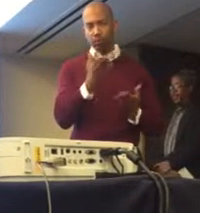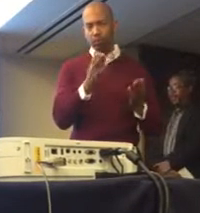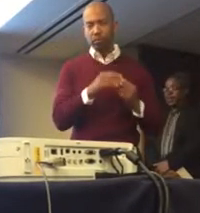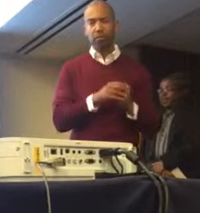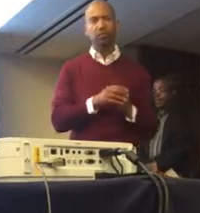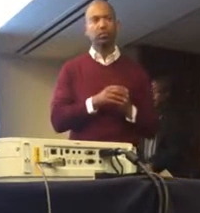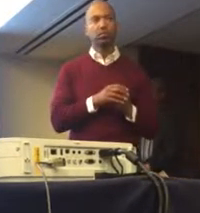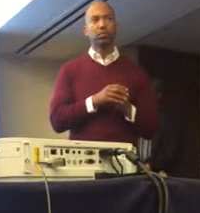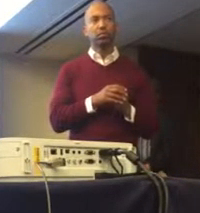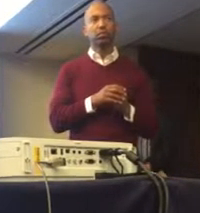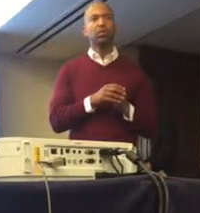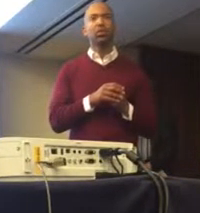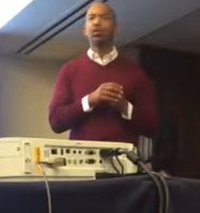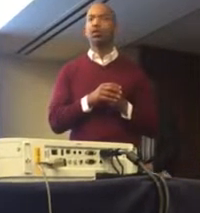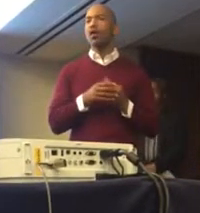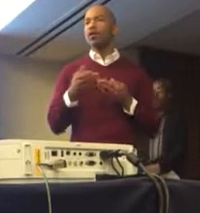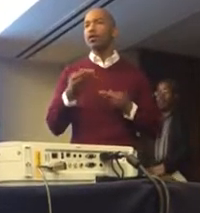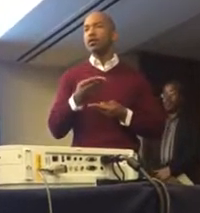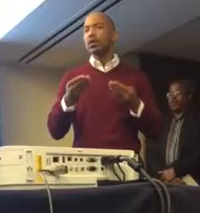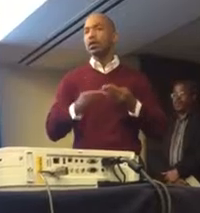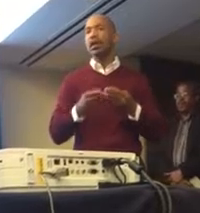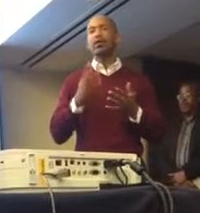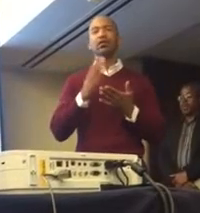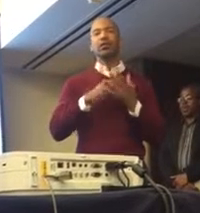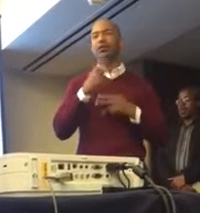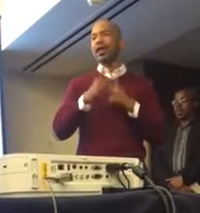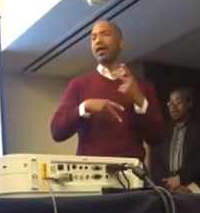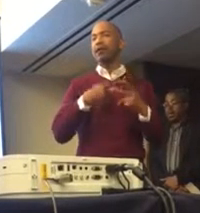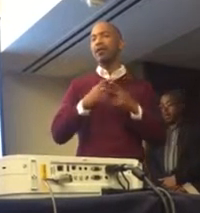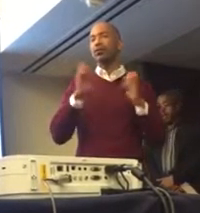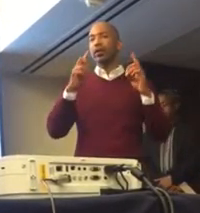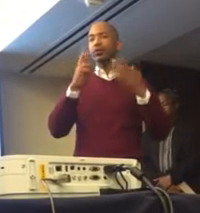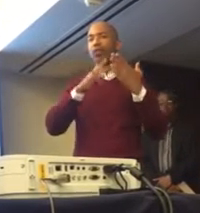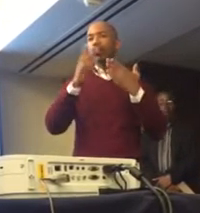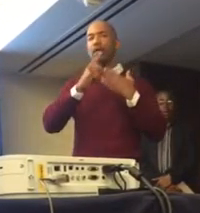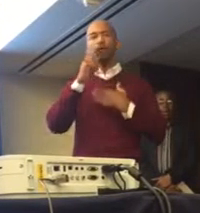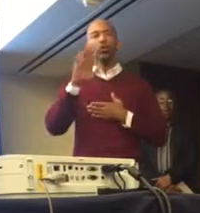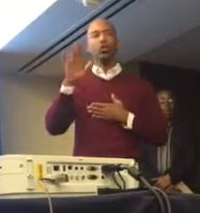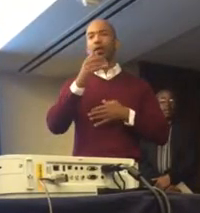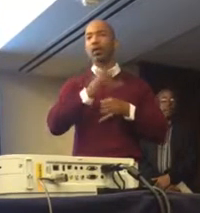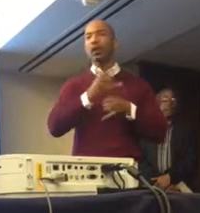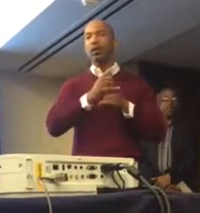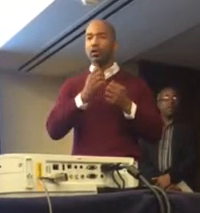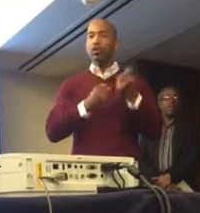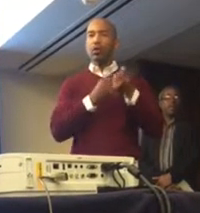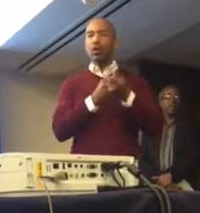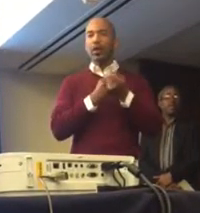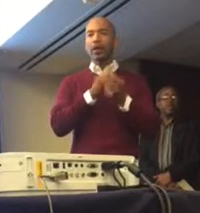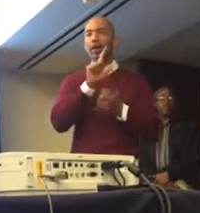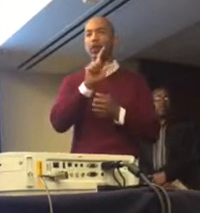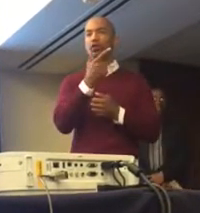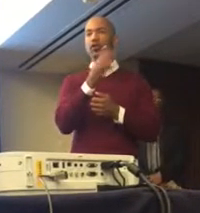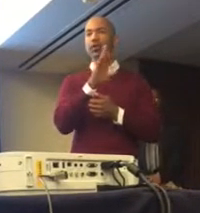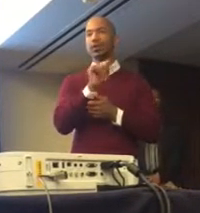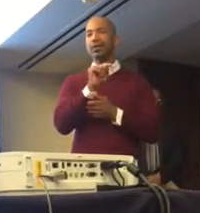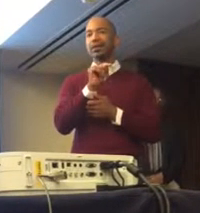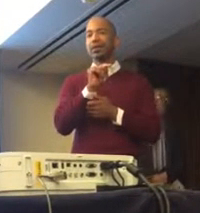actually facilitate some sort of educational program for your campus on supporting LGBT students or understanding LGBT